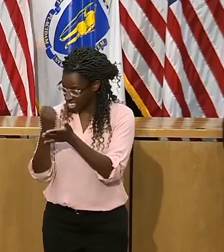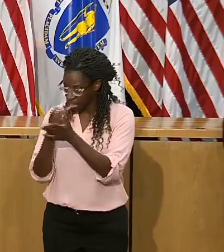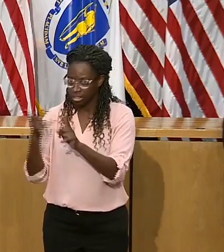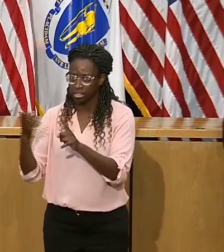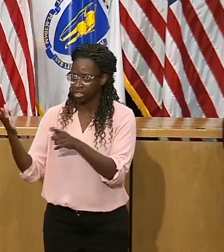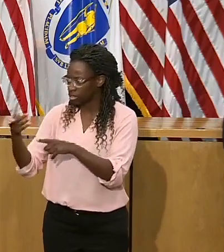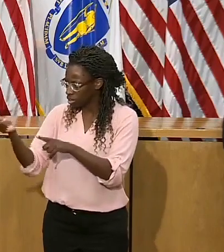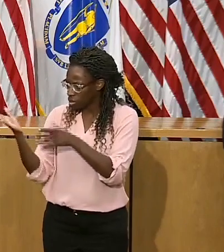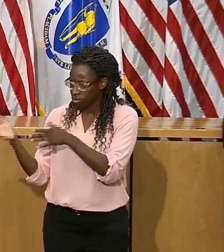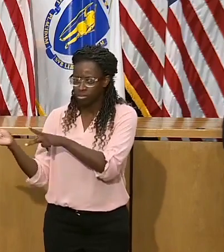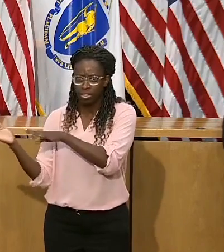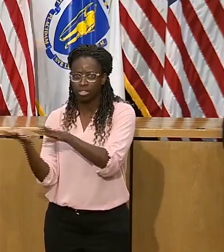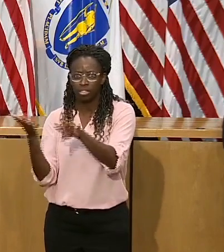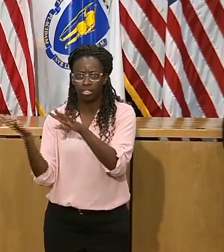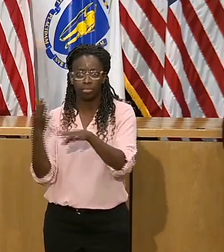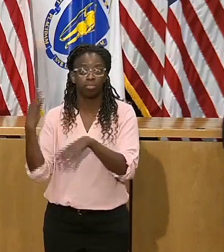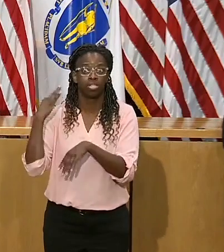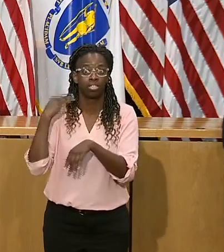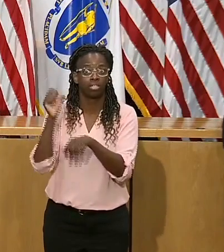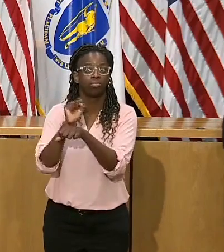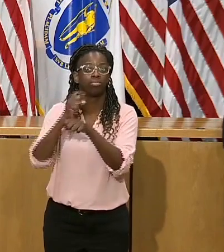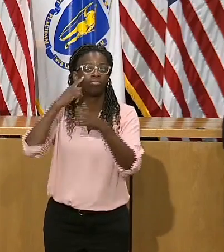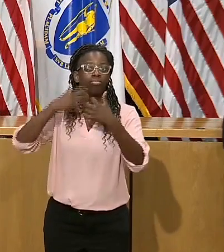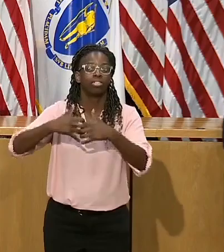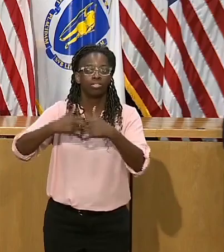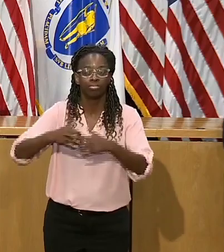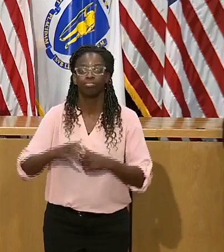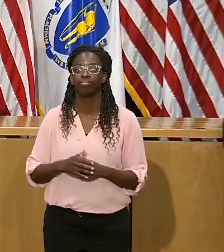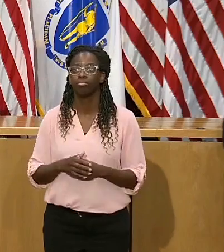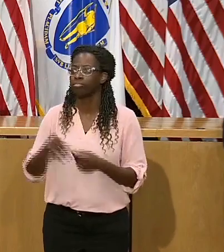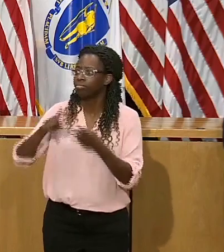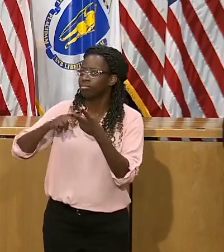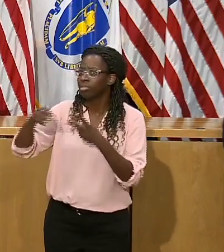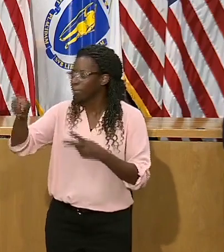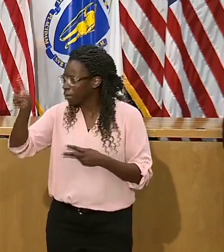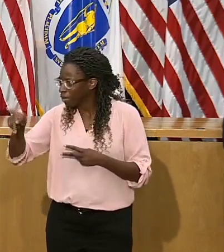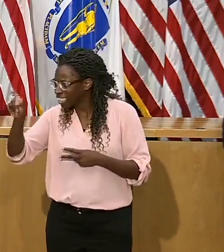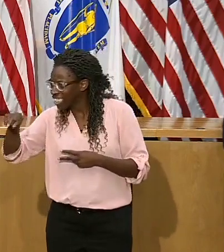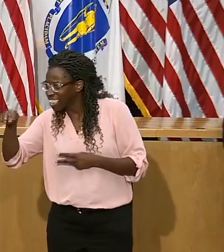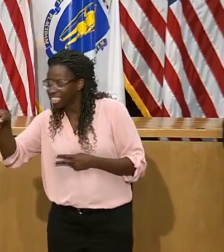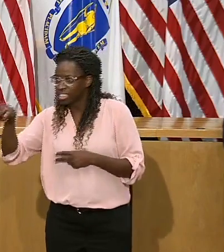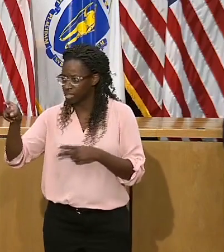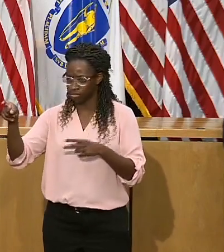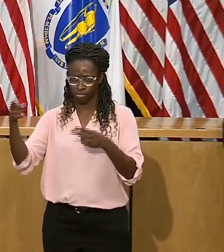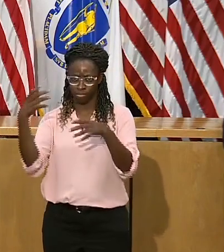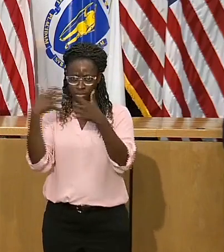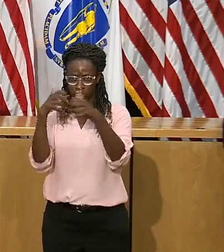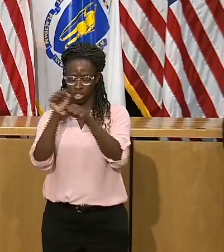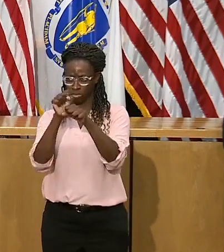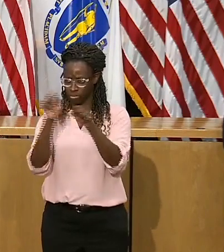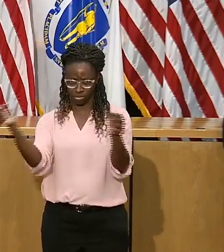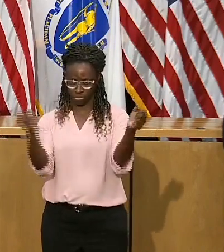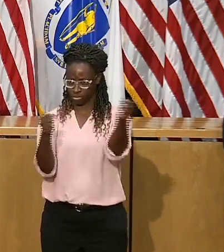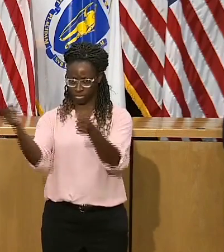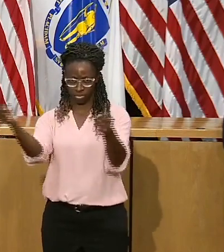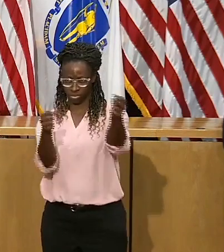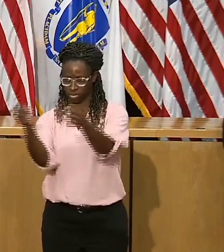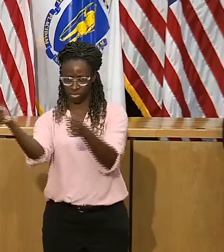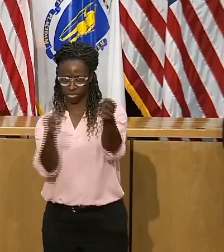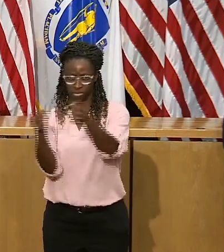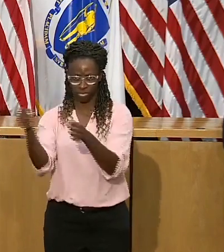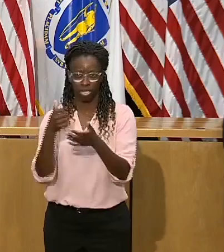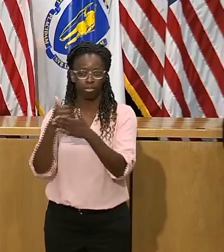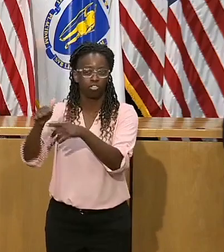with job matching through Mass Hire and the Learn to Earn program. We've also seen that access to housing comes hand in